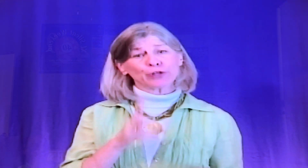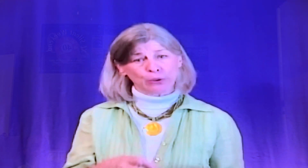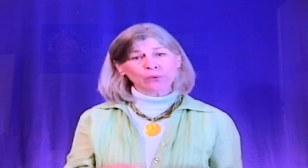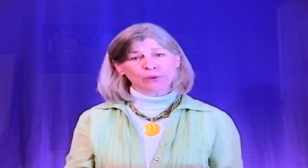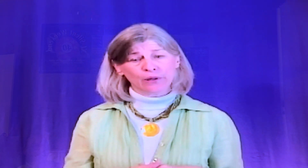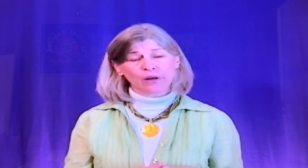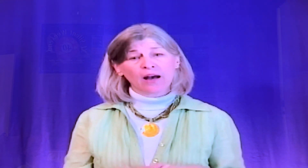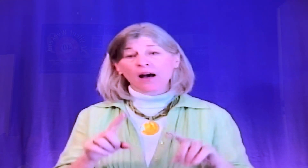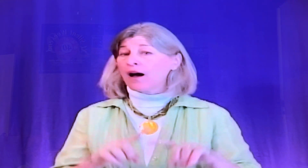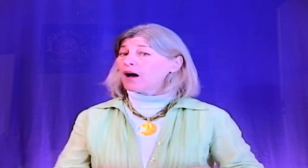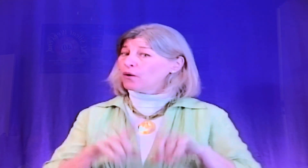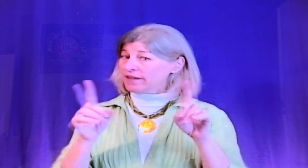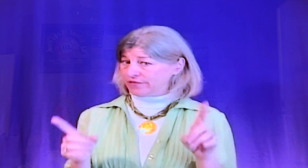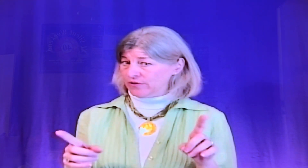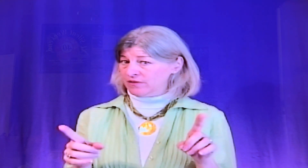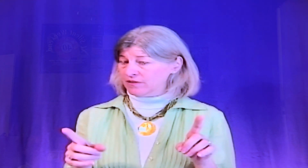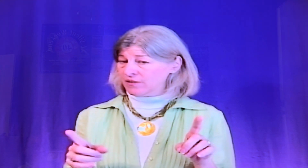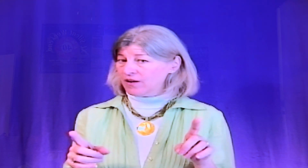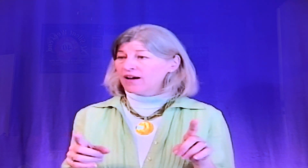true. However,